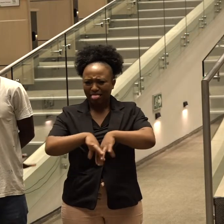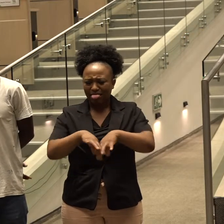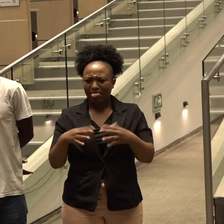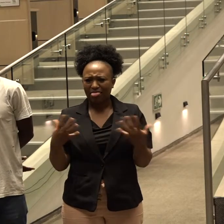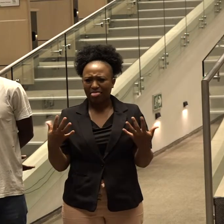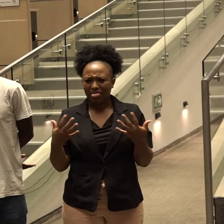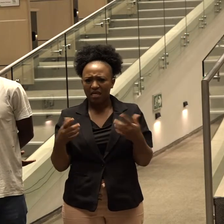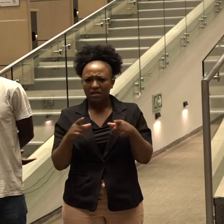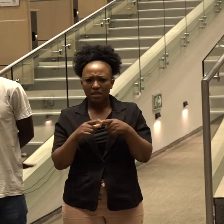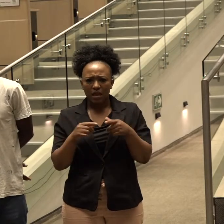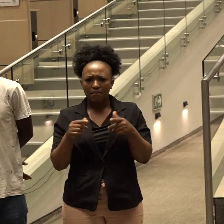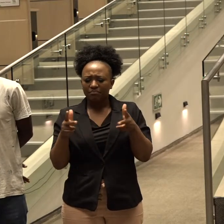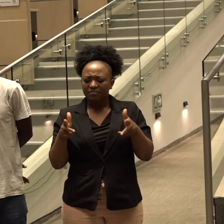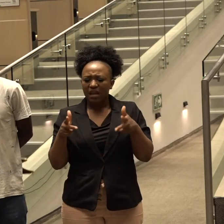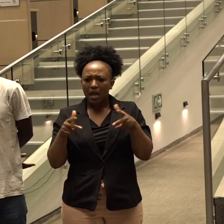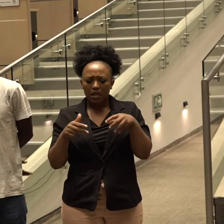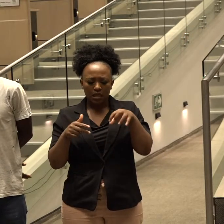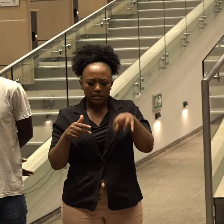foreign